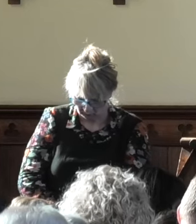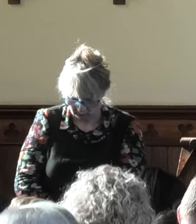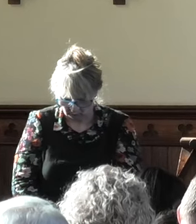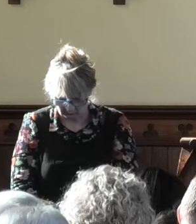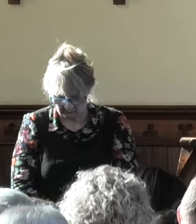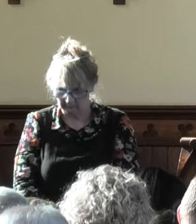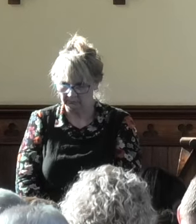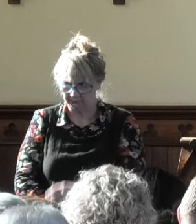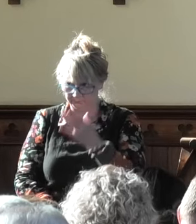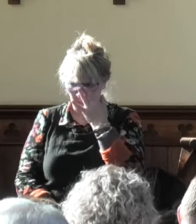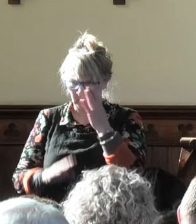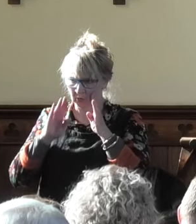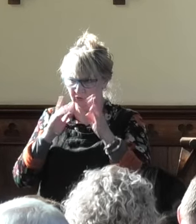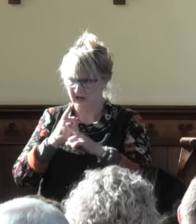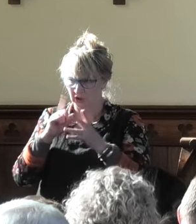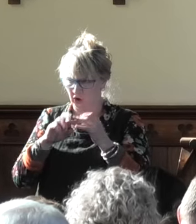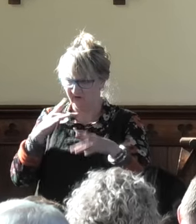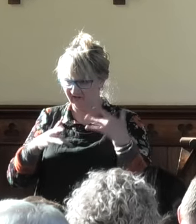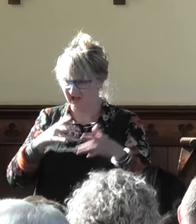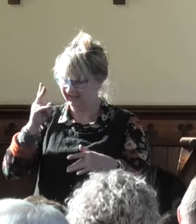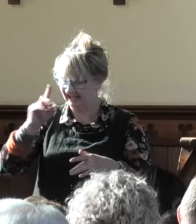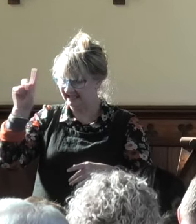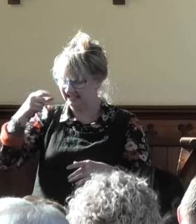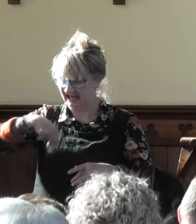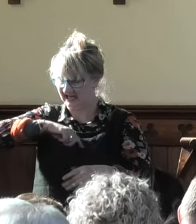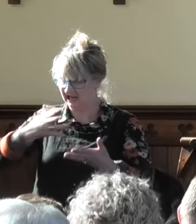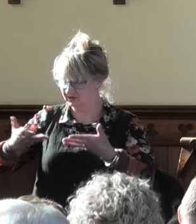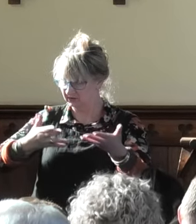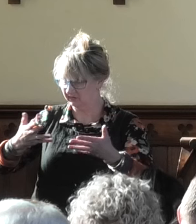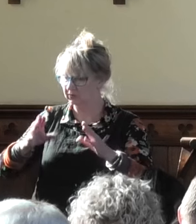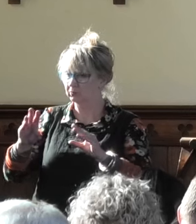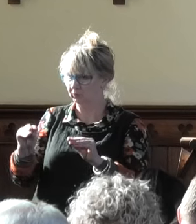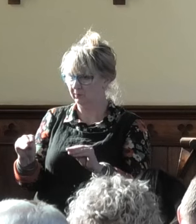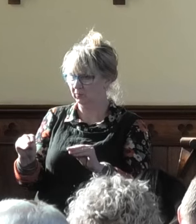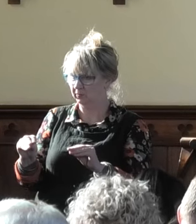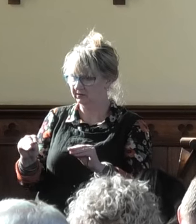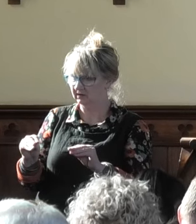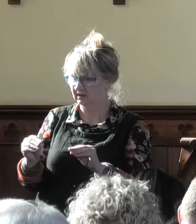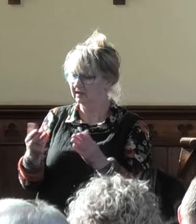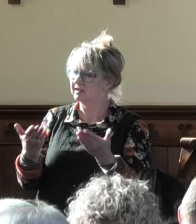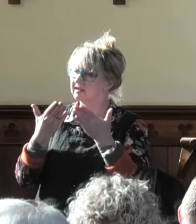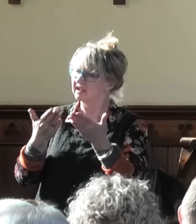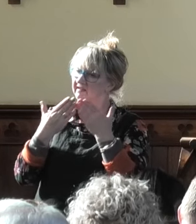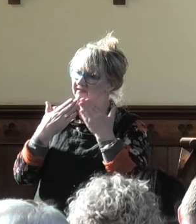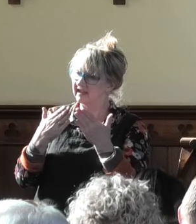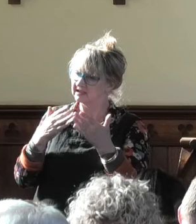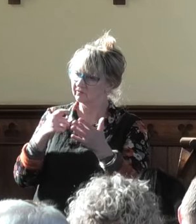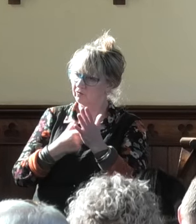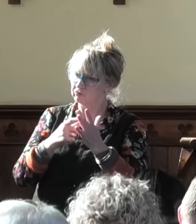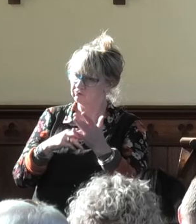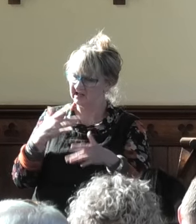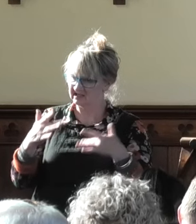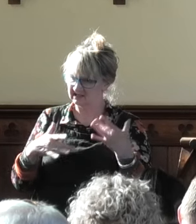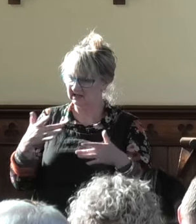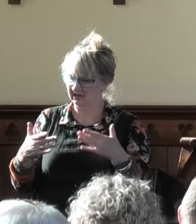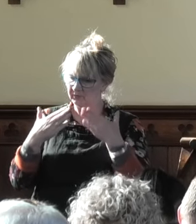Great God of life, again today in our service we pause to give thanks to you for the life of Rinska Moritz. We thank